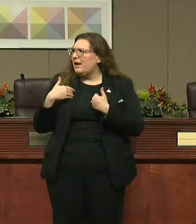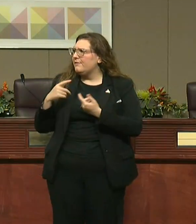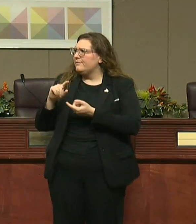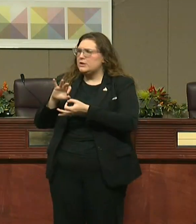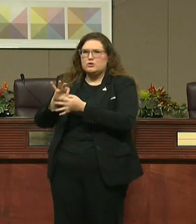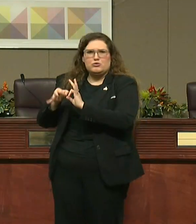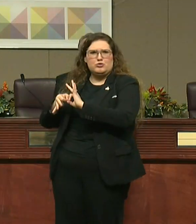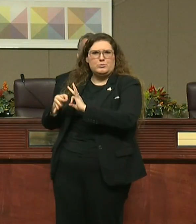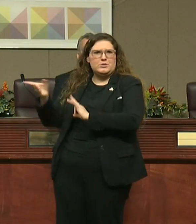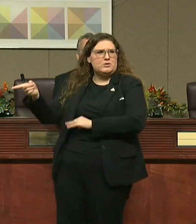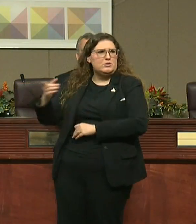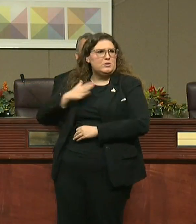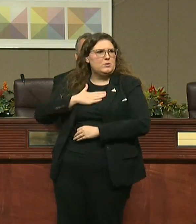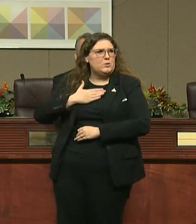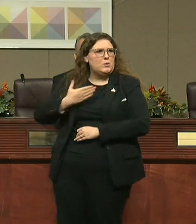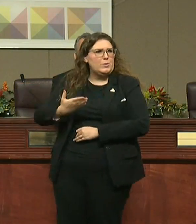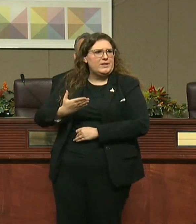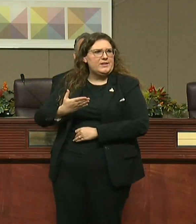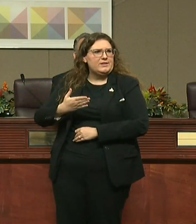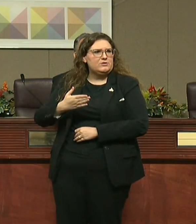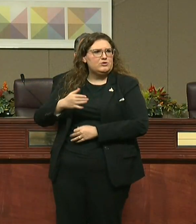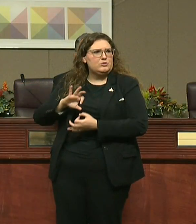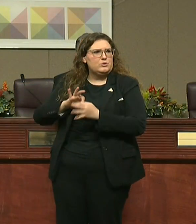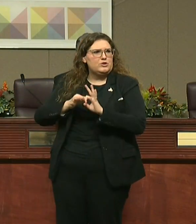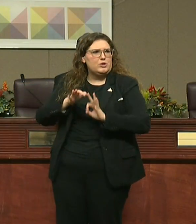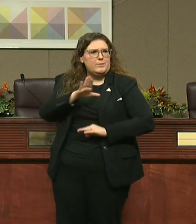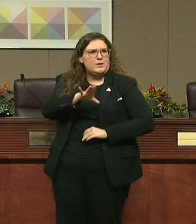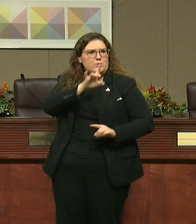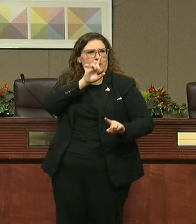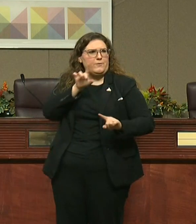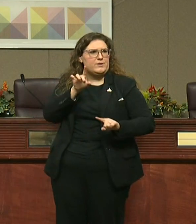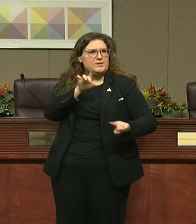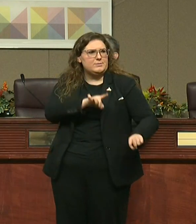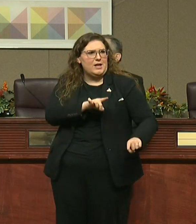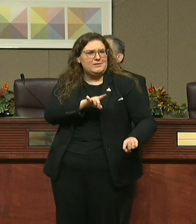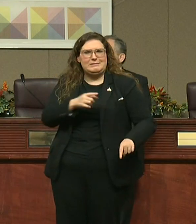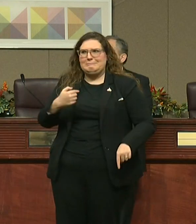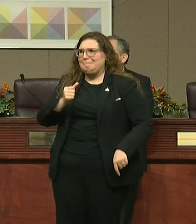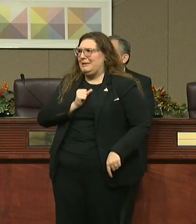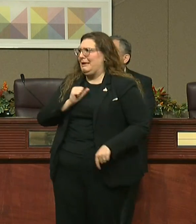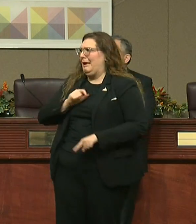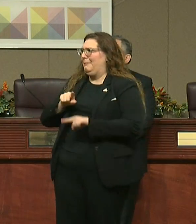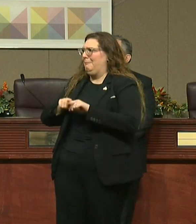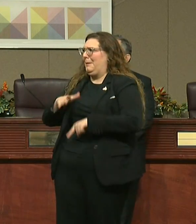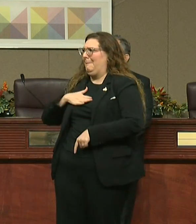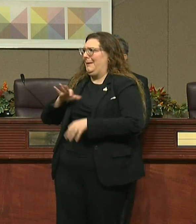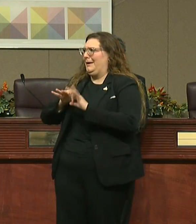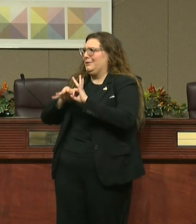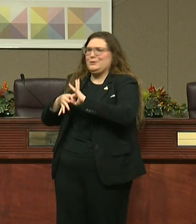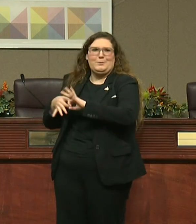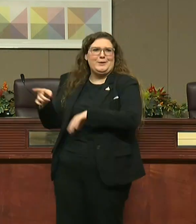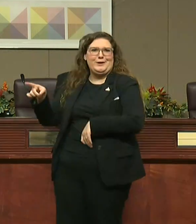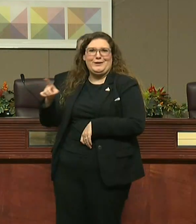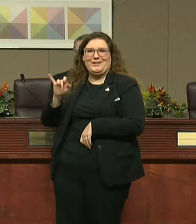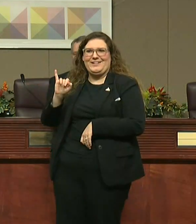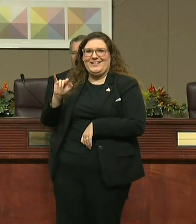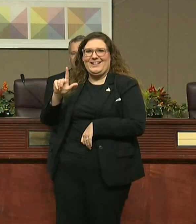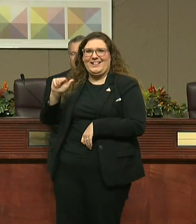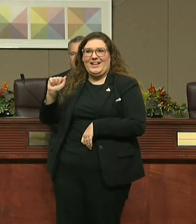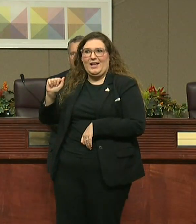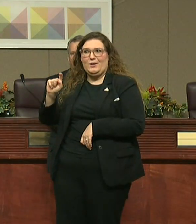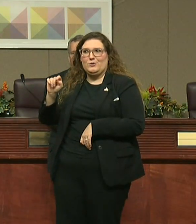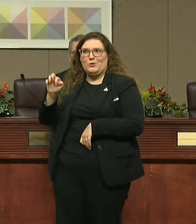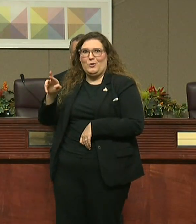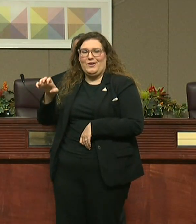way. So, and I'll rely on Ms. Ilia Torres to help translate if necessary for me.